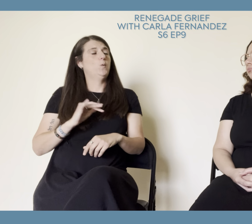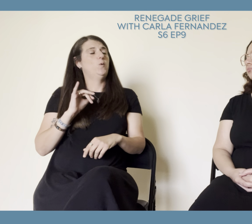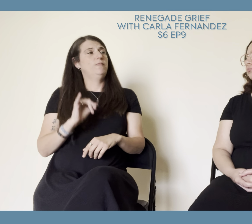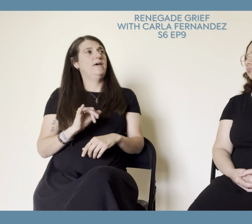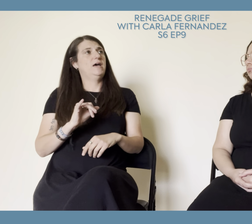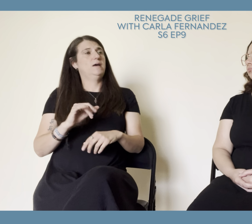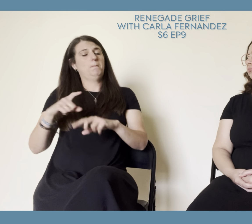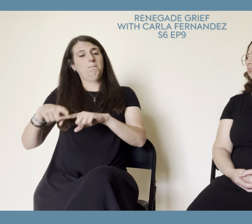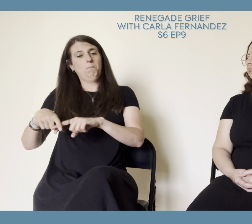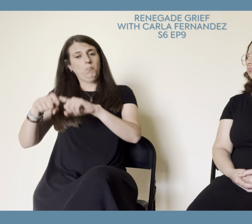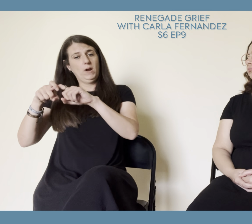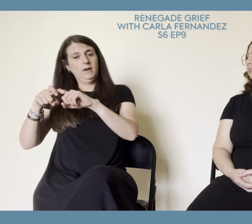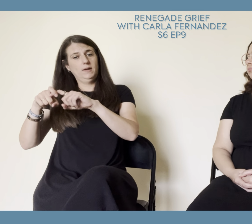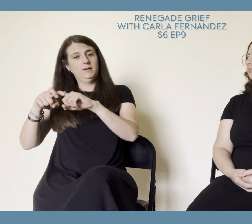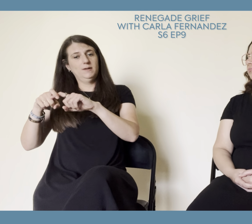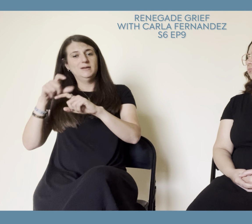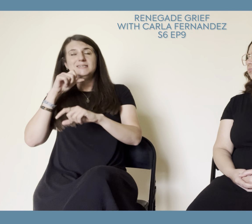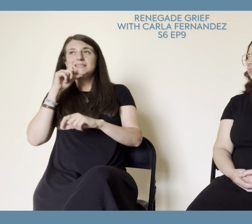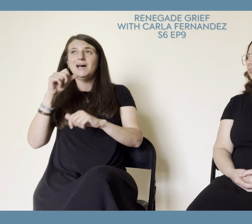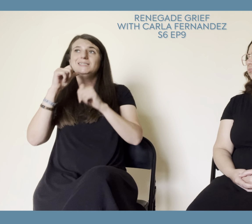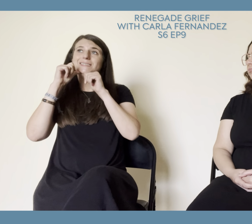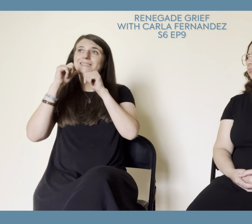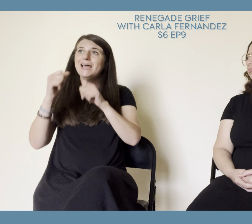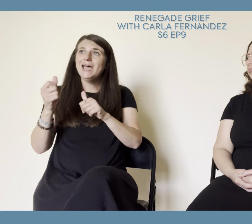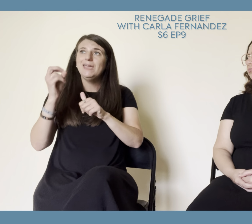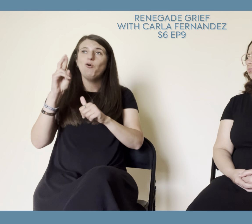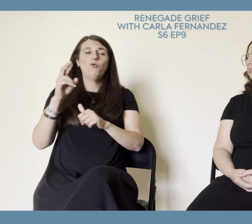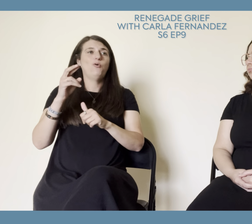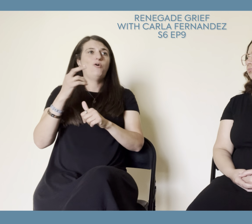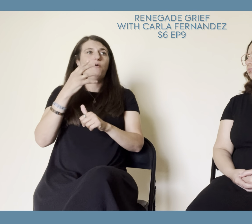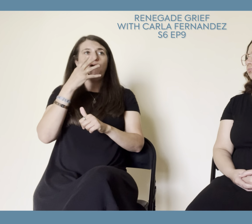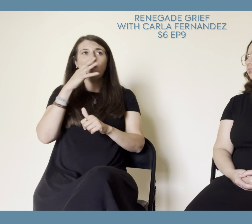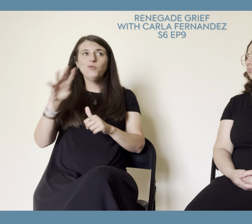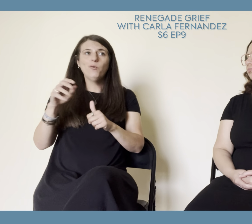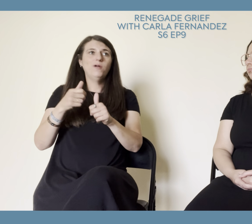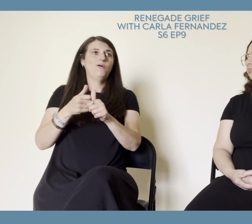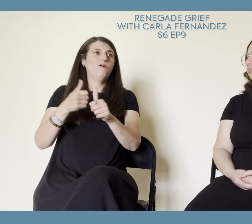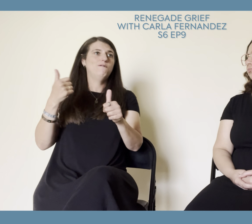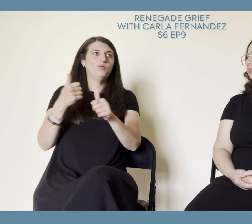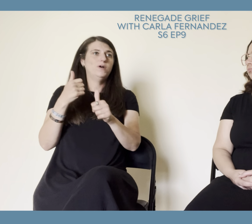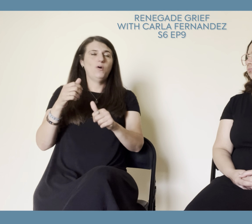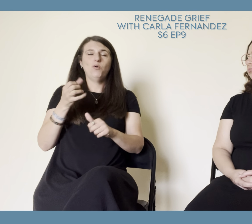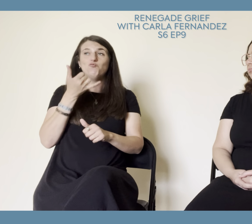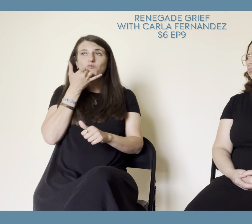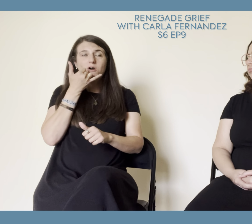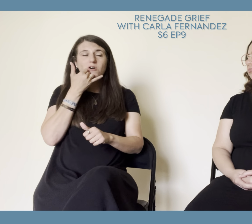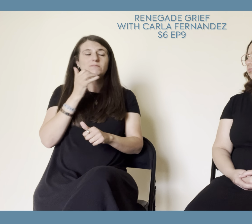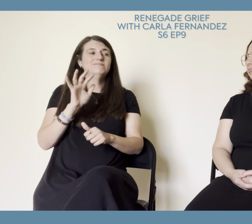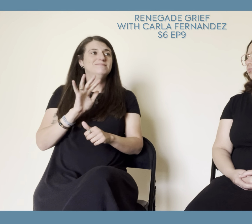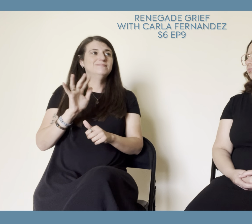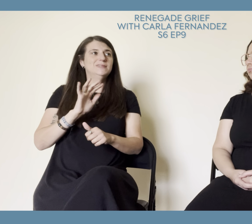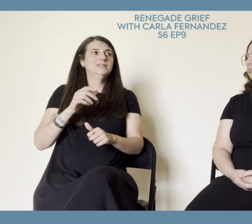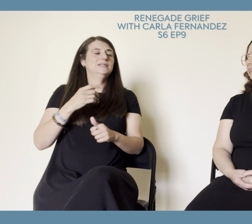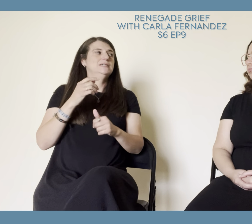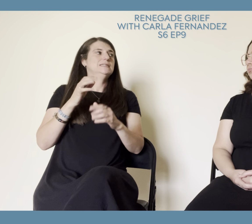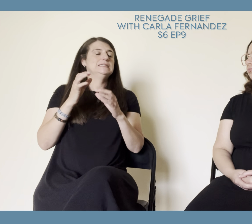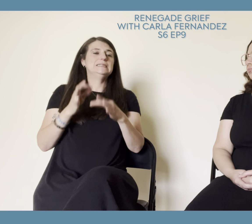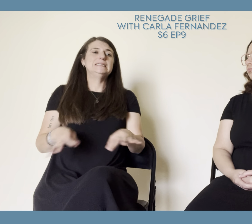is not like a denying or avoiding or ignoring or like doing anything wrong. It's actually essential. More and more Dungeons